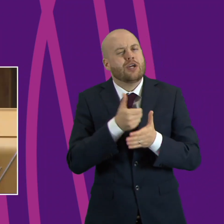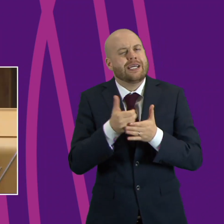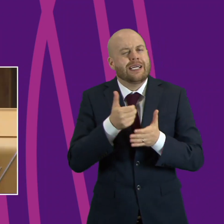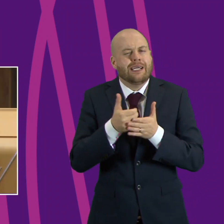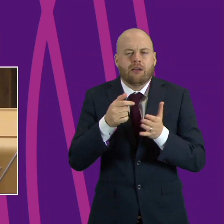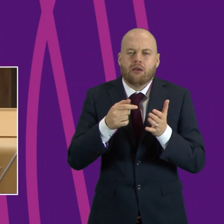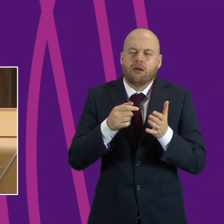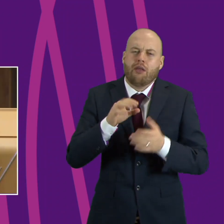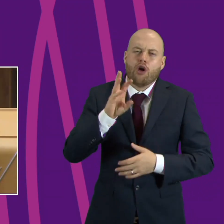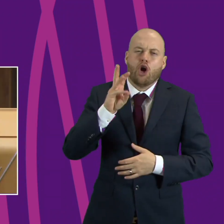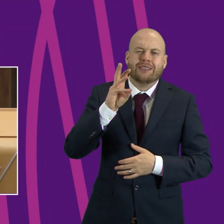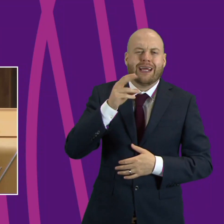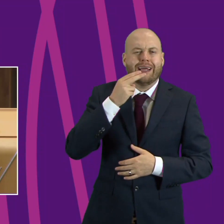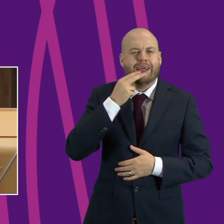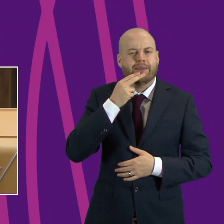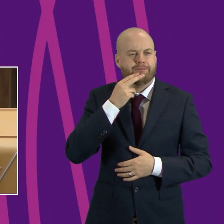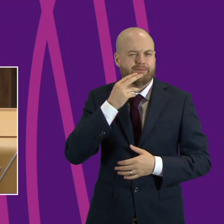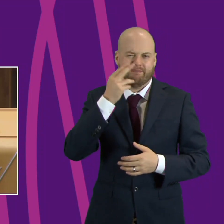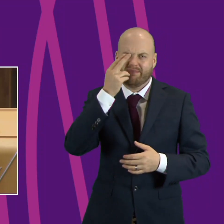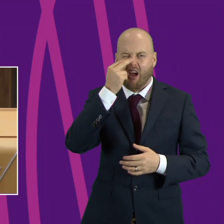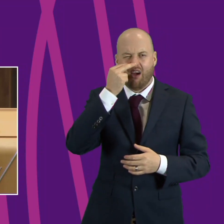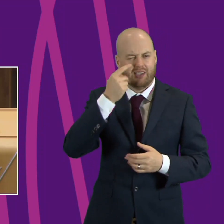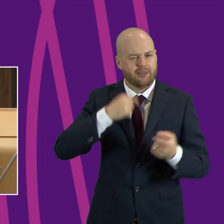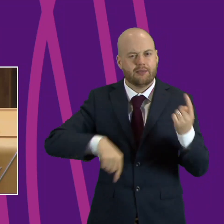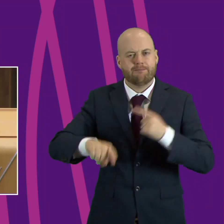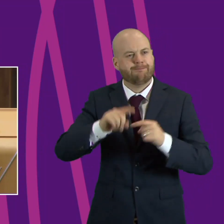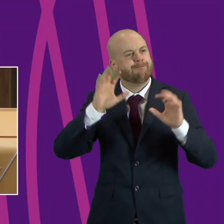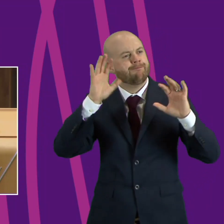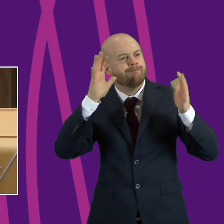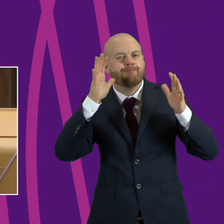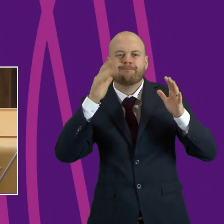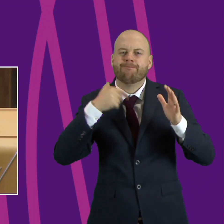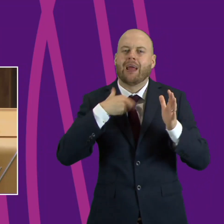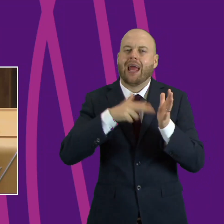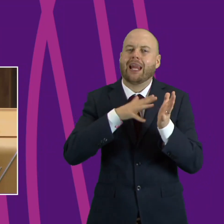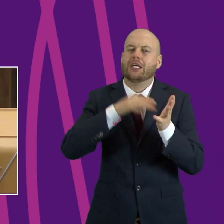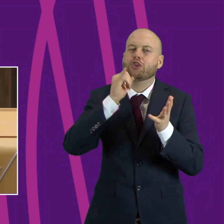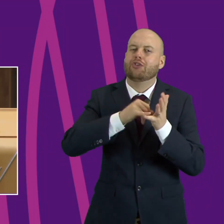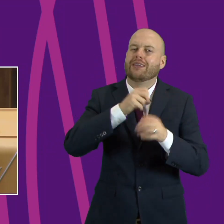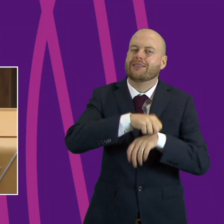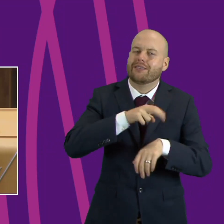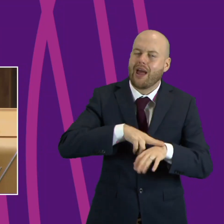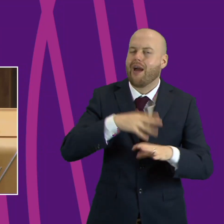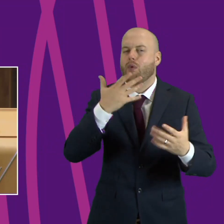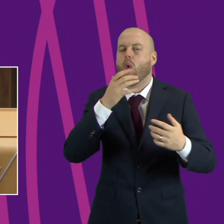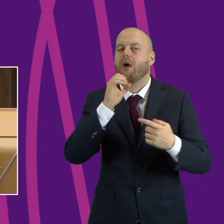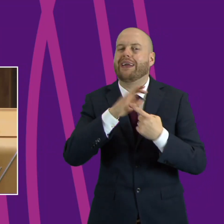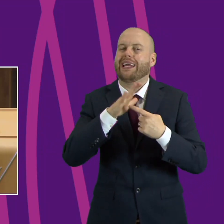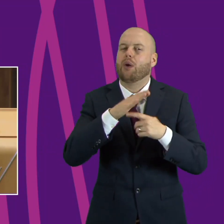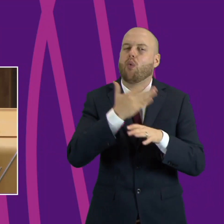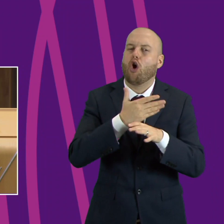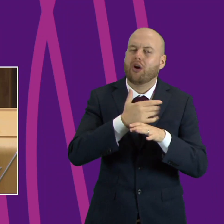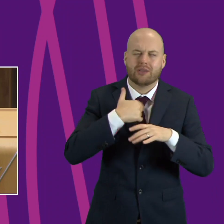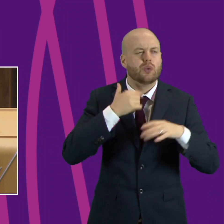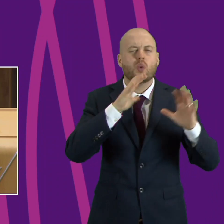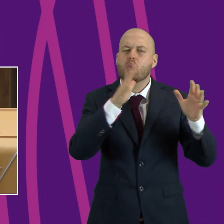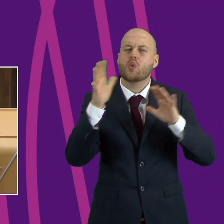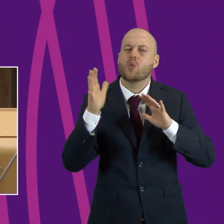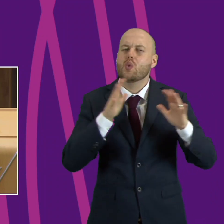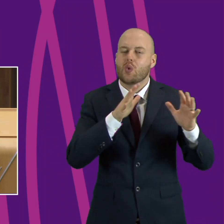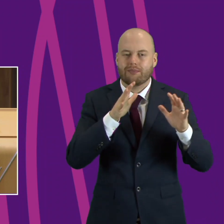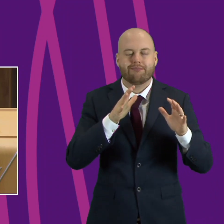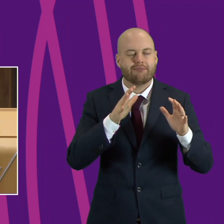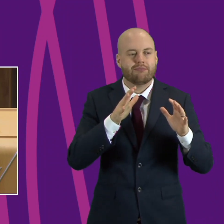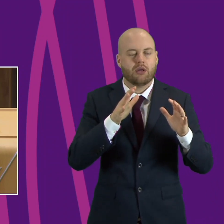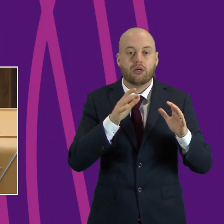and service is recognised through their salaries, as this is a predominantly low-paid female workforce. But can I invite the Cabinet Secretary to take